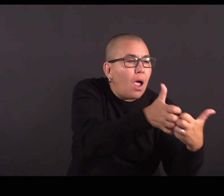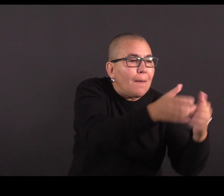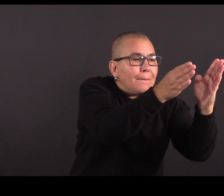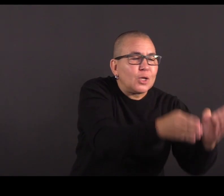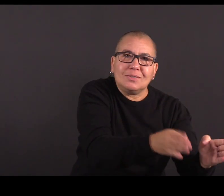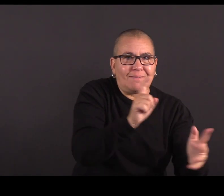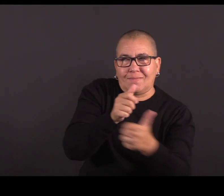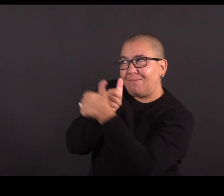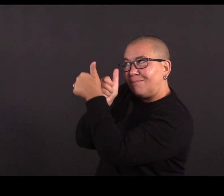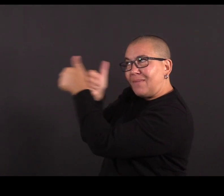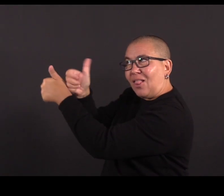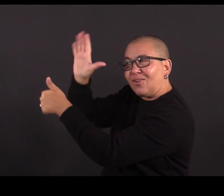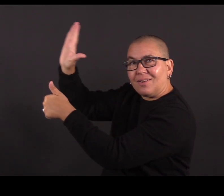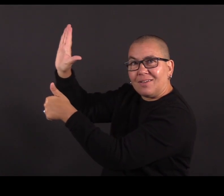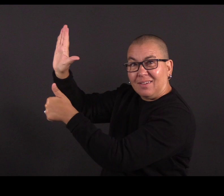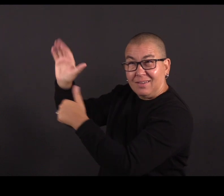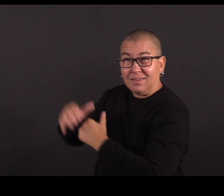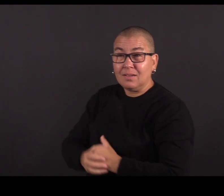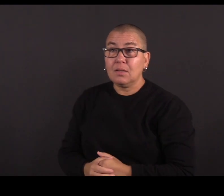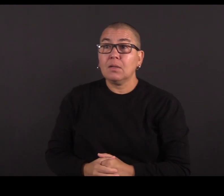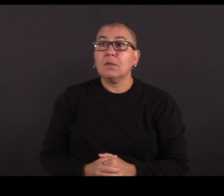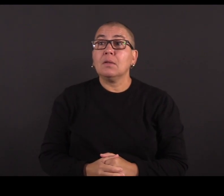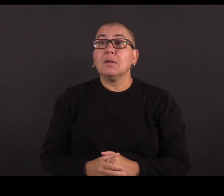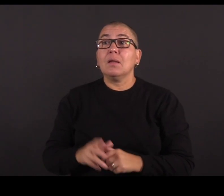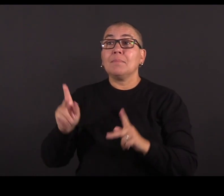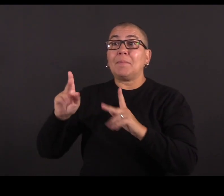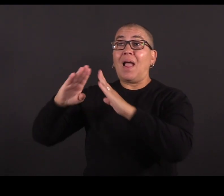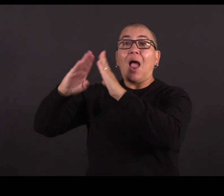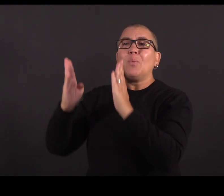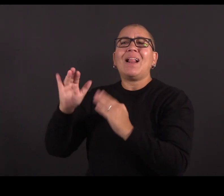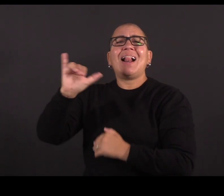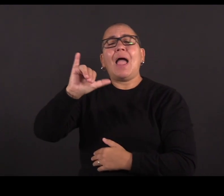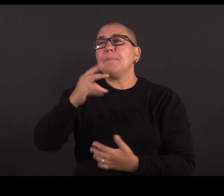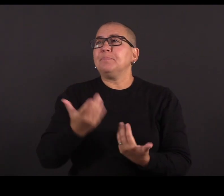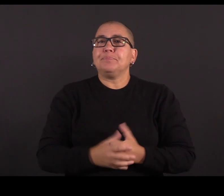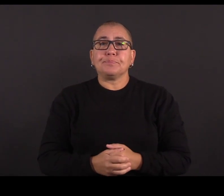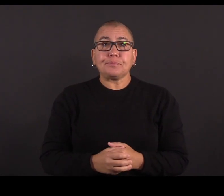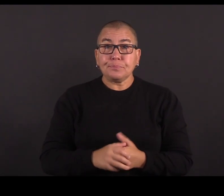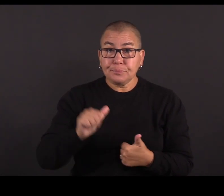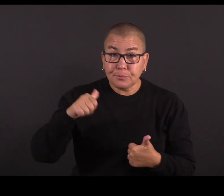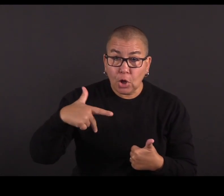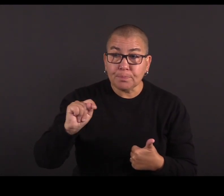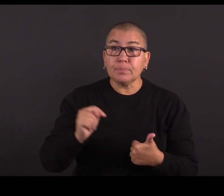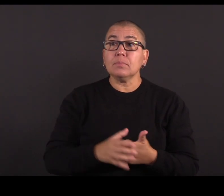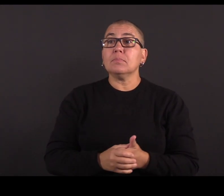Public housing can include apartments, single-family homes, or townhomes.